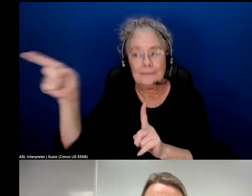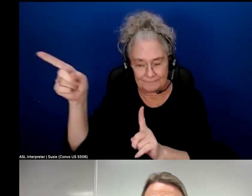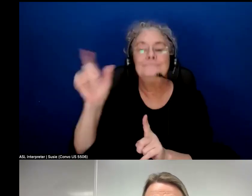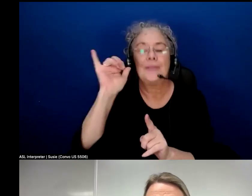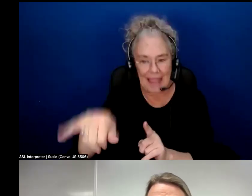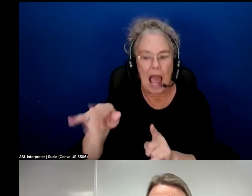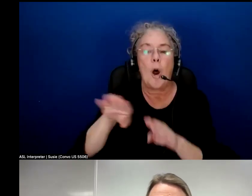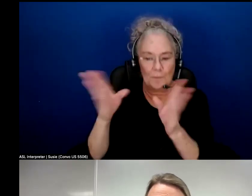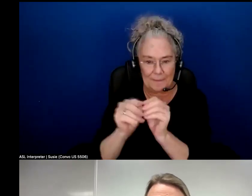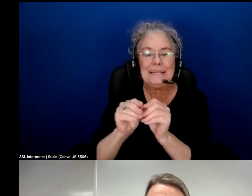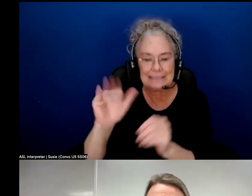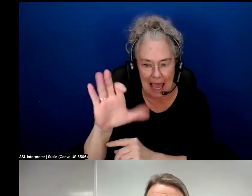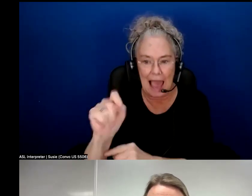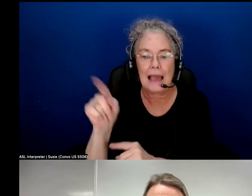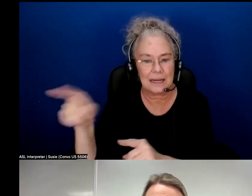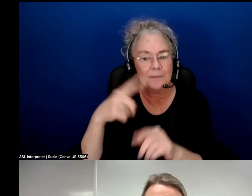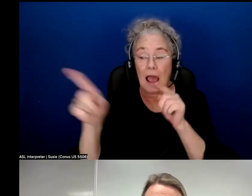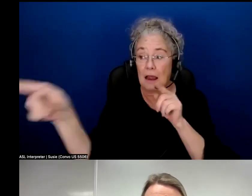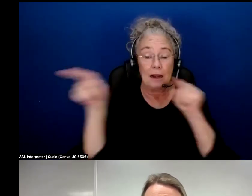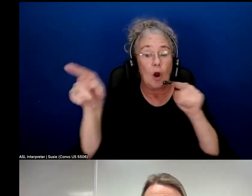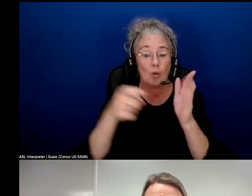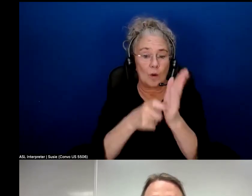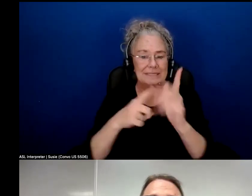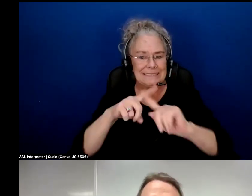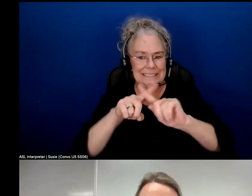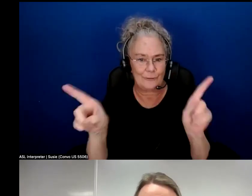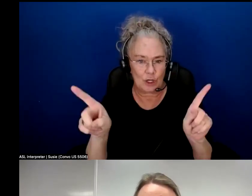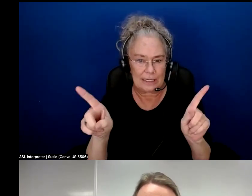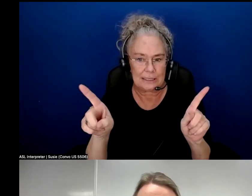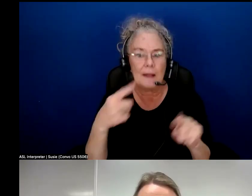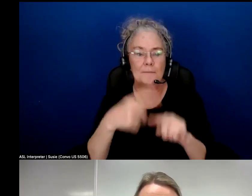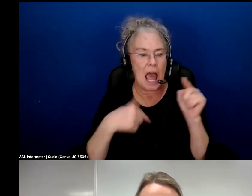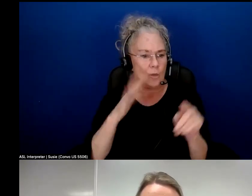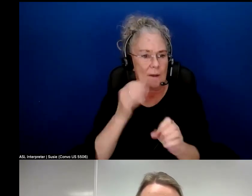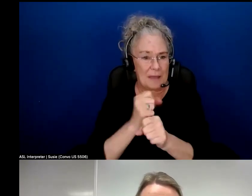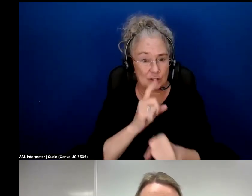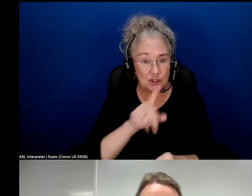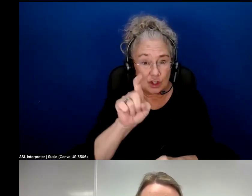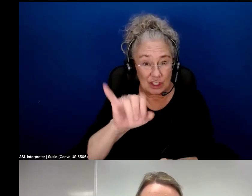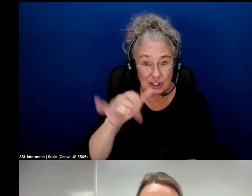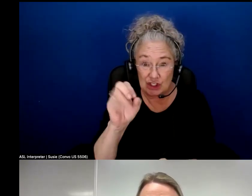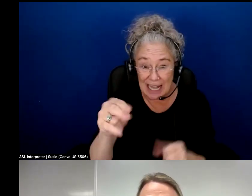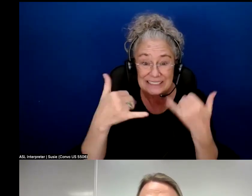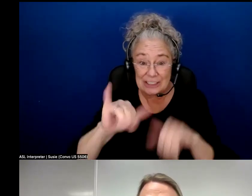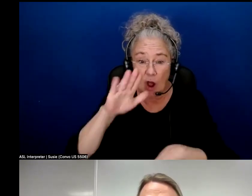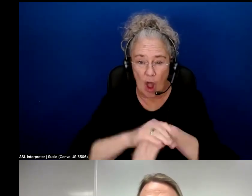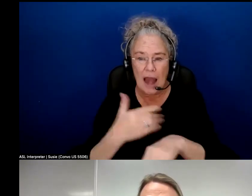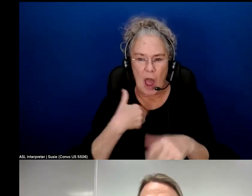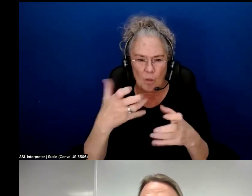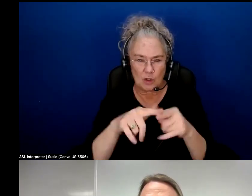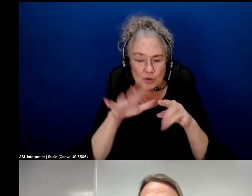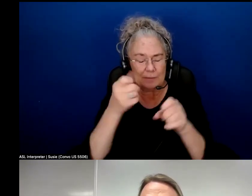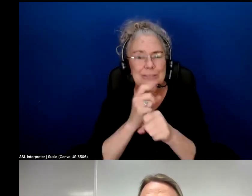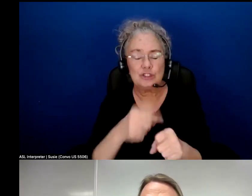Meetings Act. So the requirements are different. But I'll just make sure, if Jen Katz is still on, that I captured that